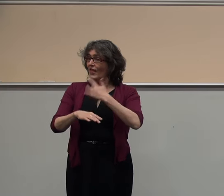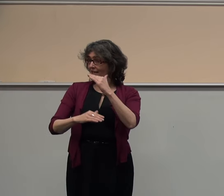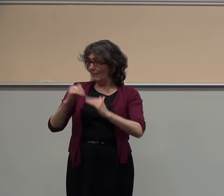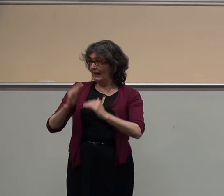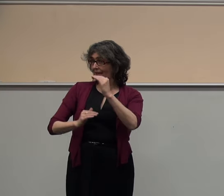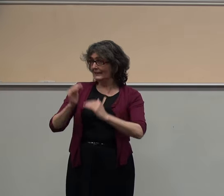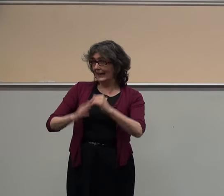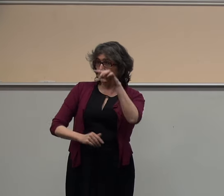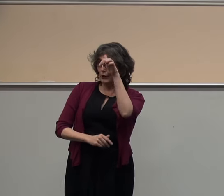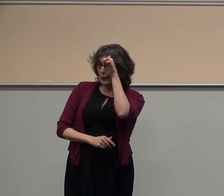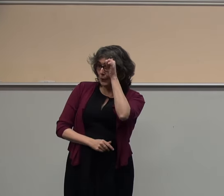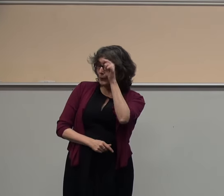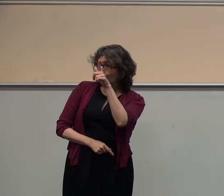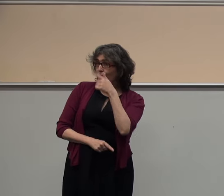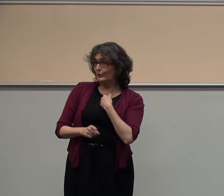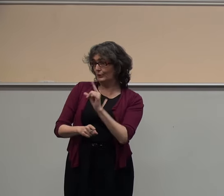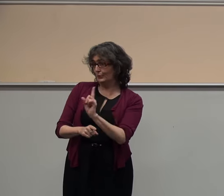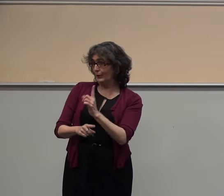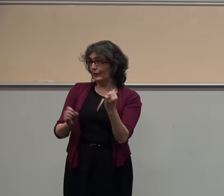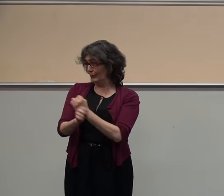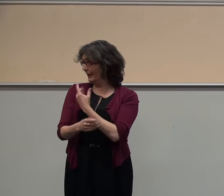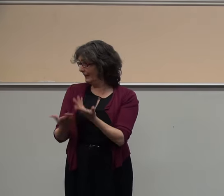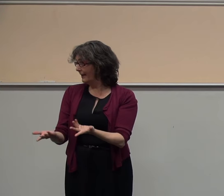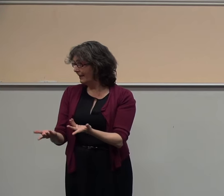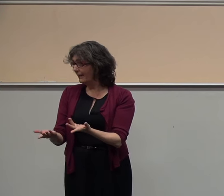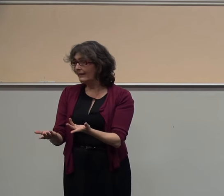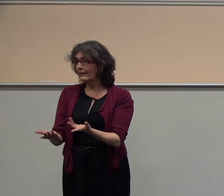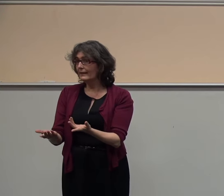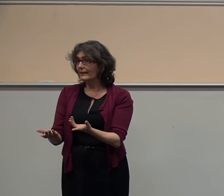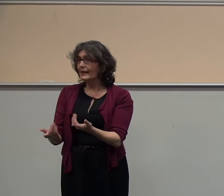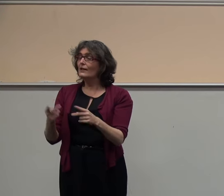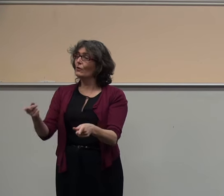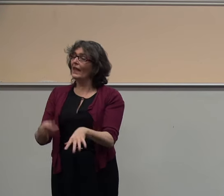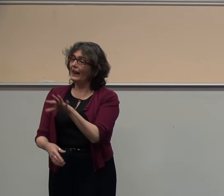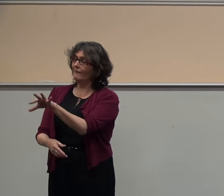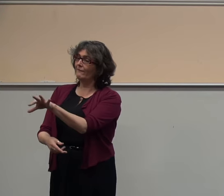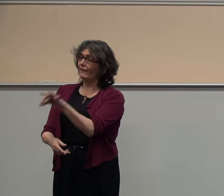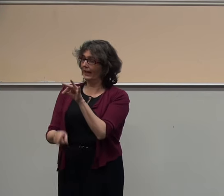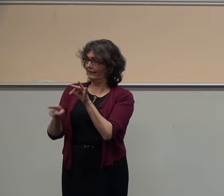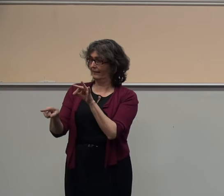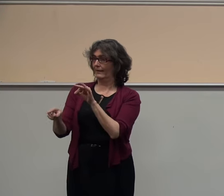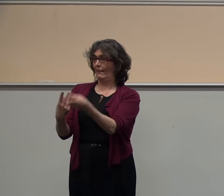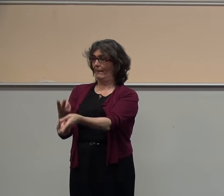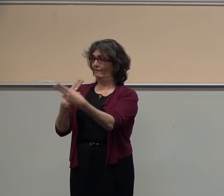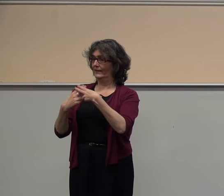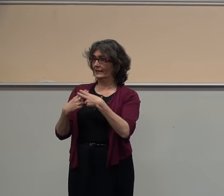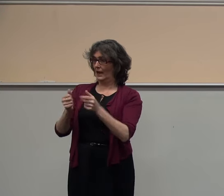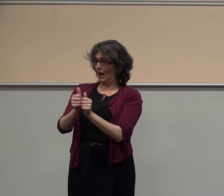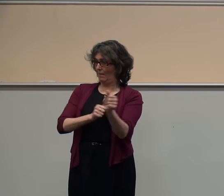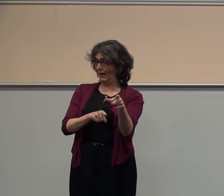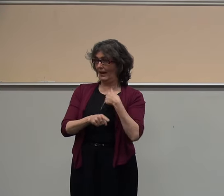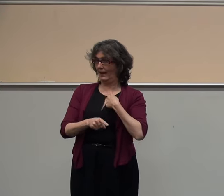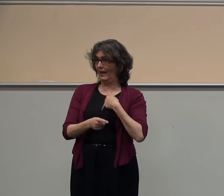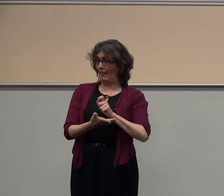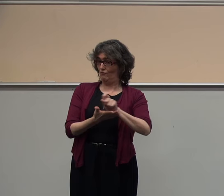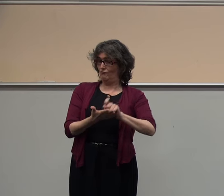do, and they tell the theatre company and they invite them to be part of making that happen. It goes in their contracts, and at the end it goes in